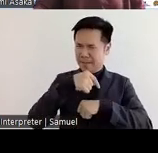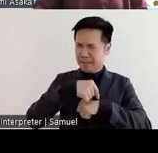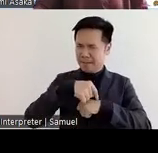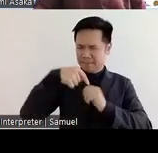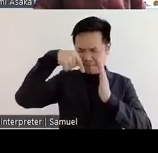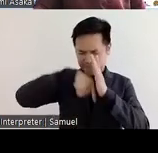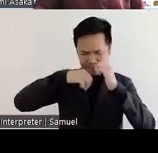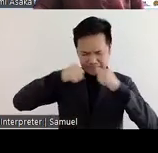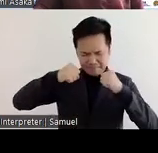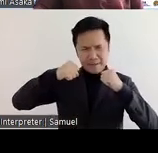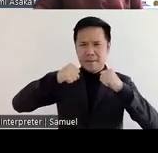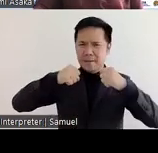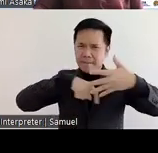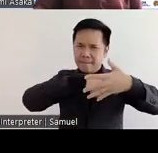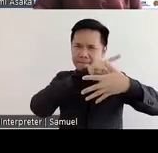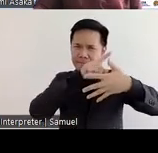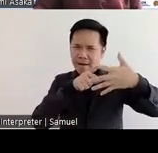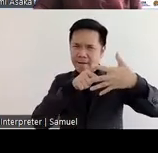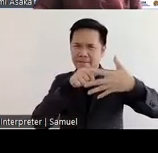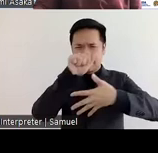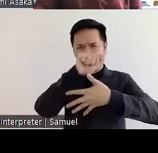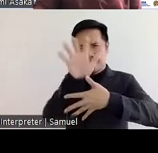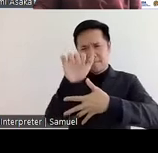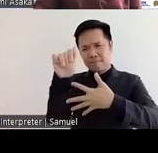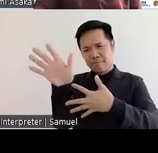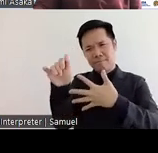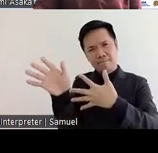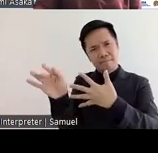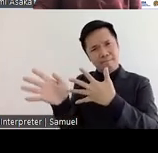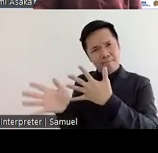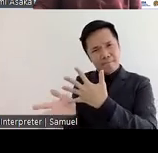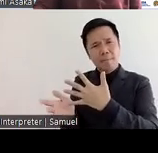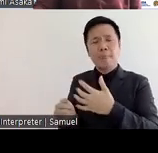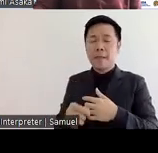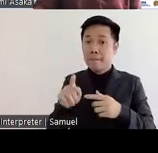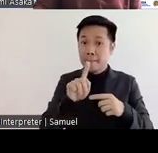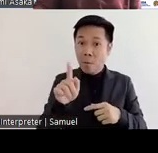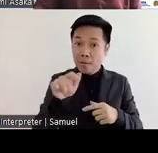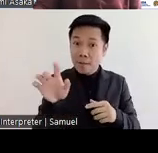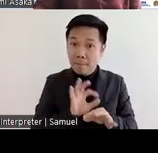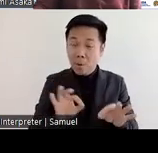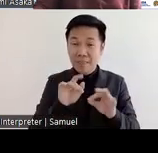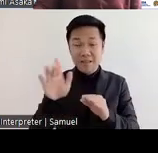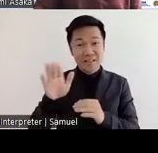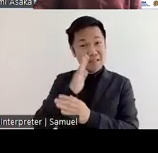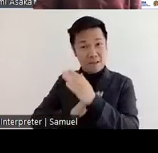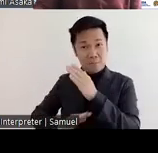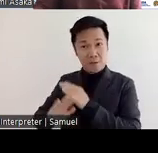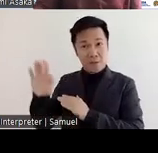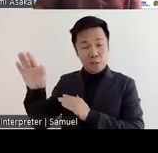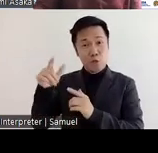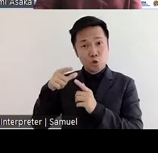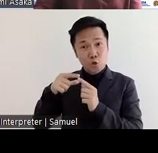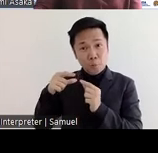today. However, it is important to recognize that the foundation of disability movement in Japan has been led